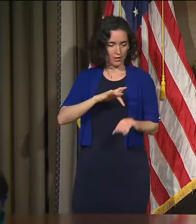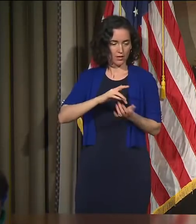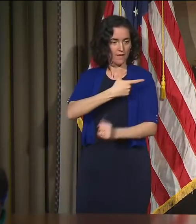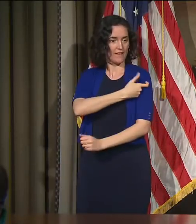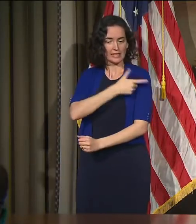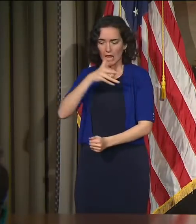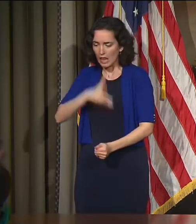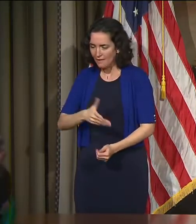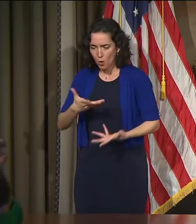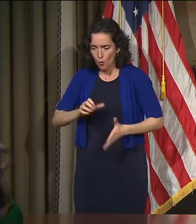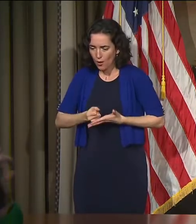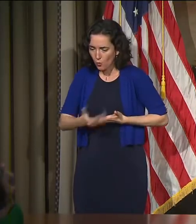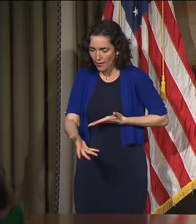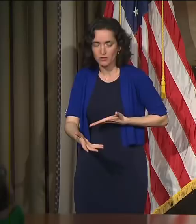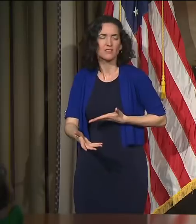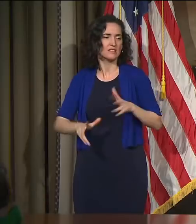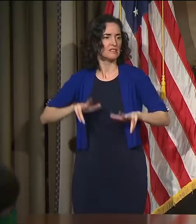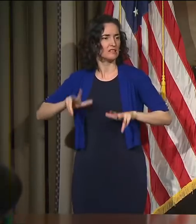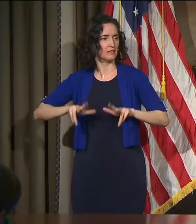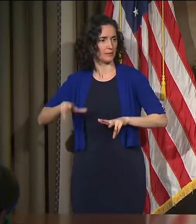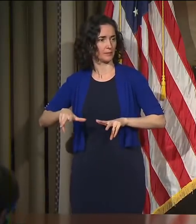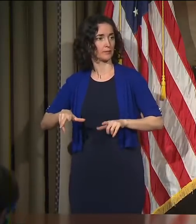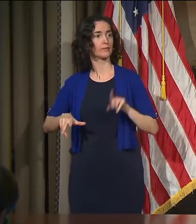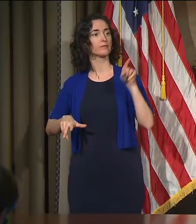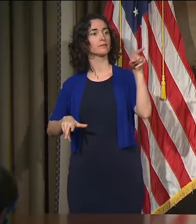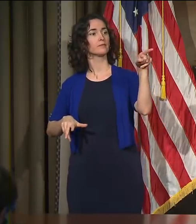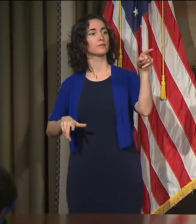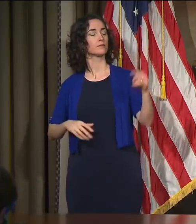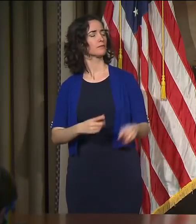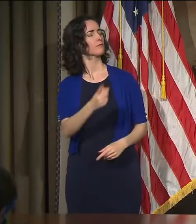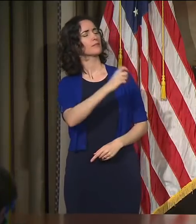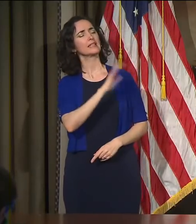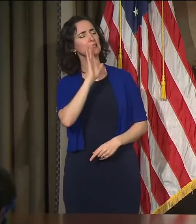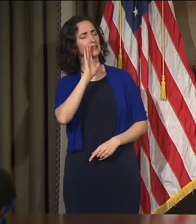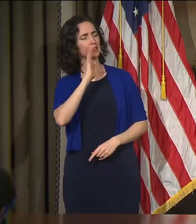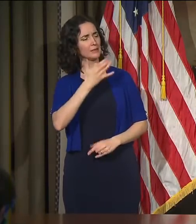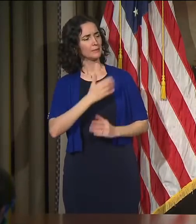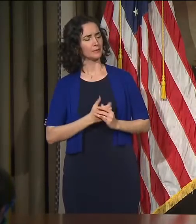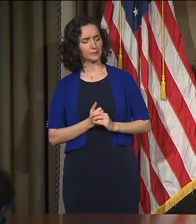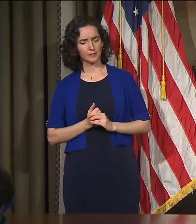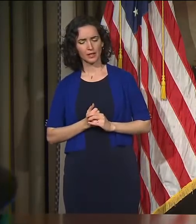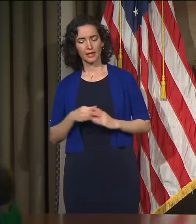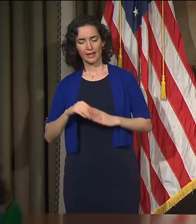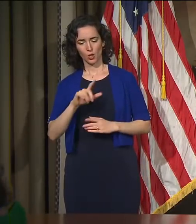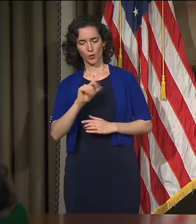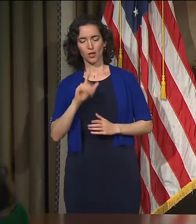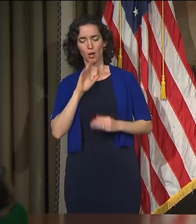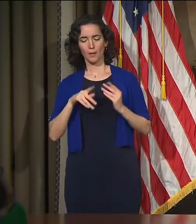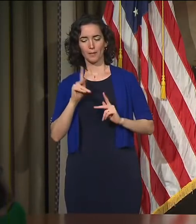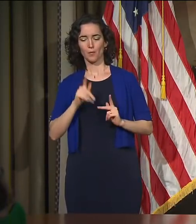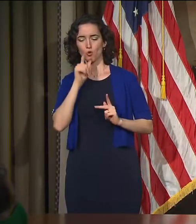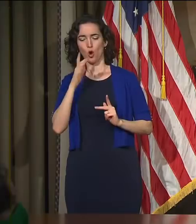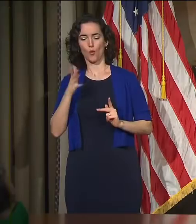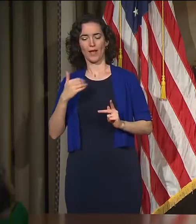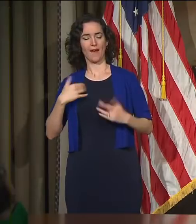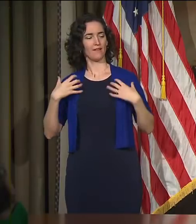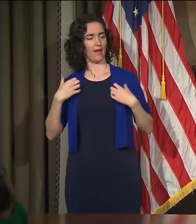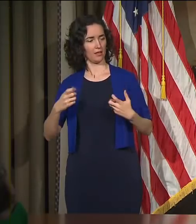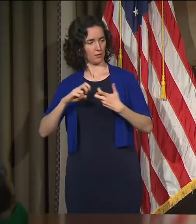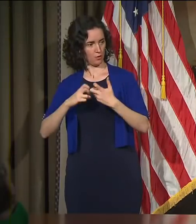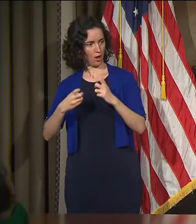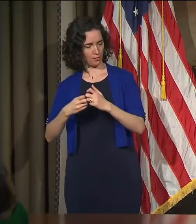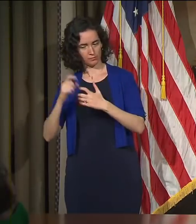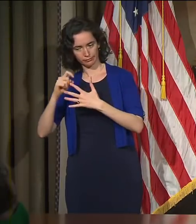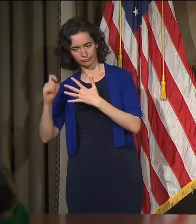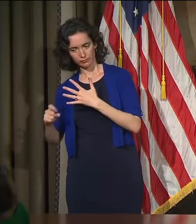week or two. It just seems like in Louisiana, when you talk to people who have some of these pre-existing health conditions, we're going to have larger numbers